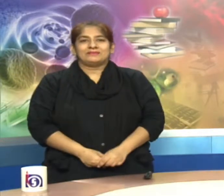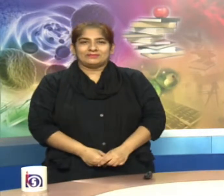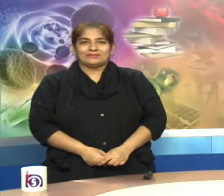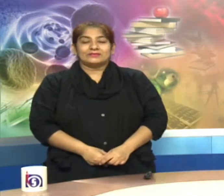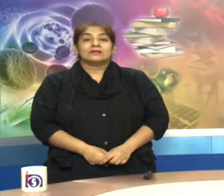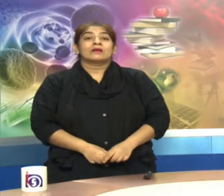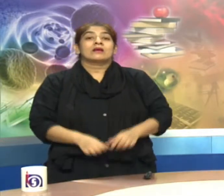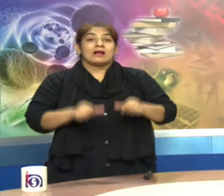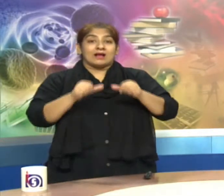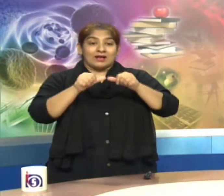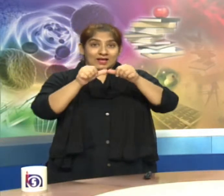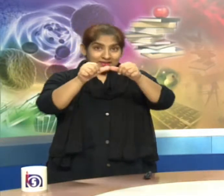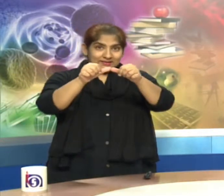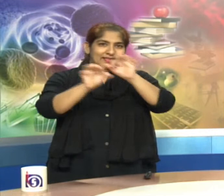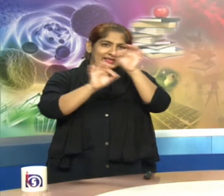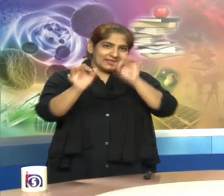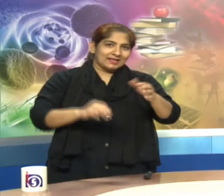Answer we have already discussed in the video.